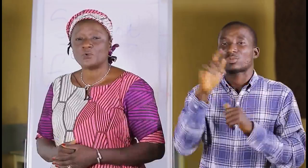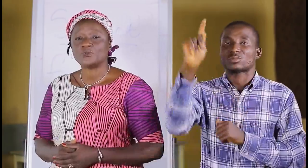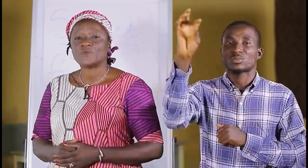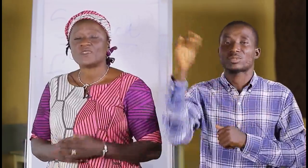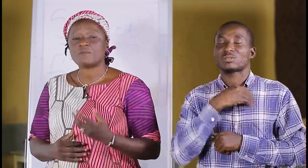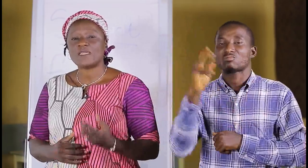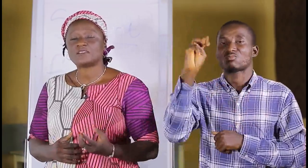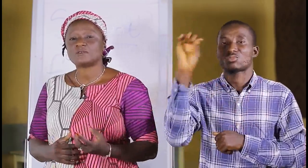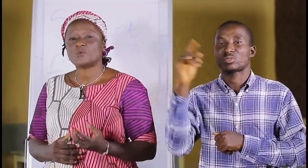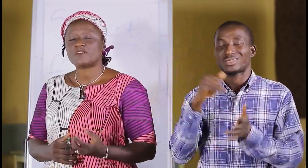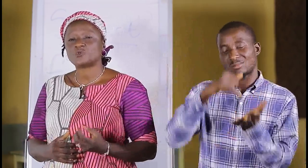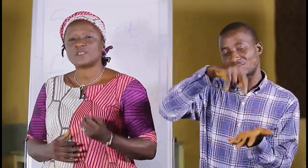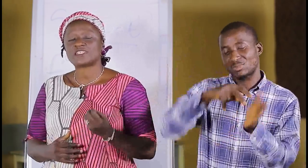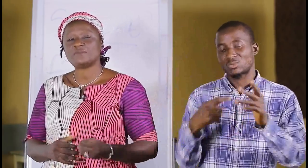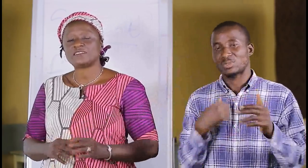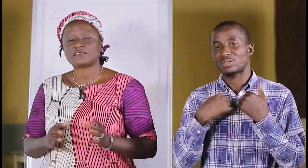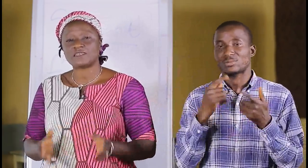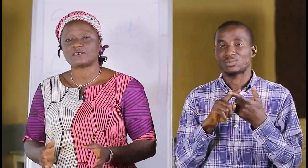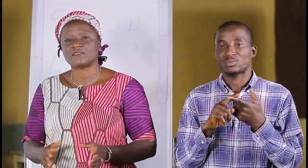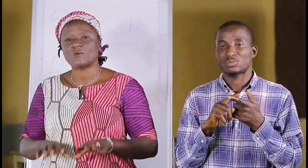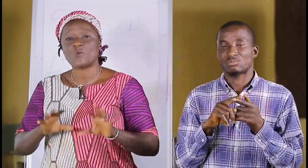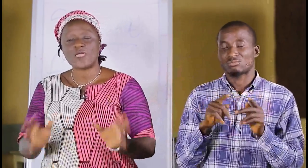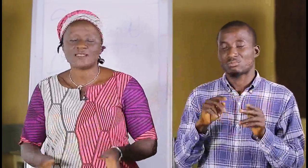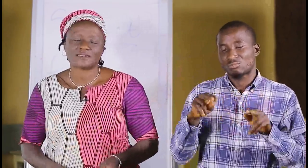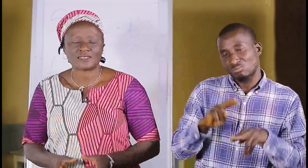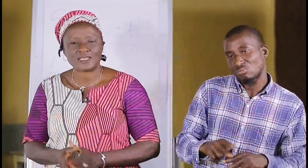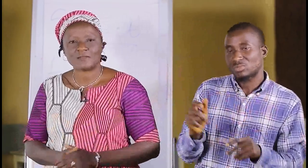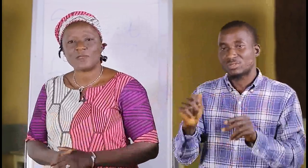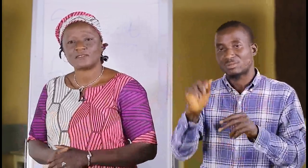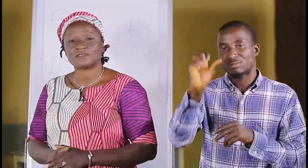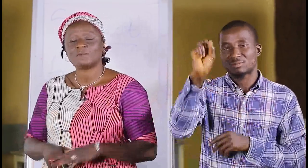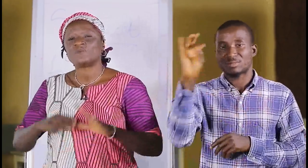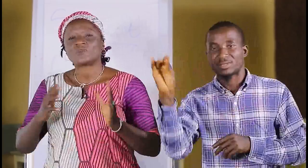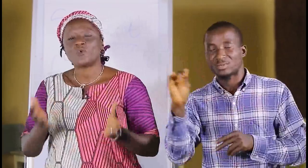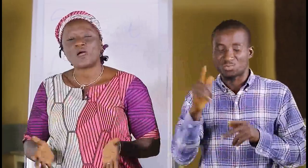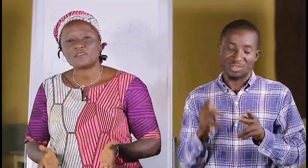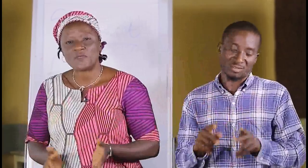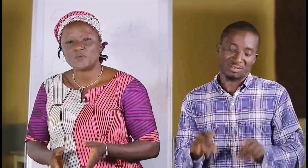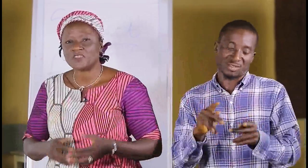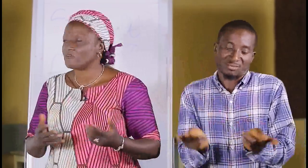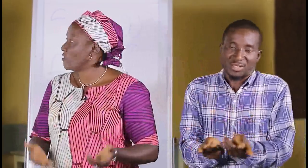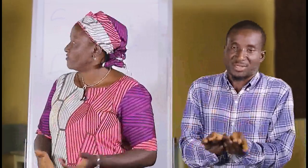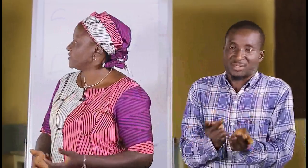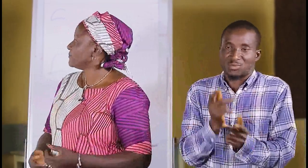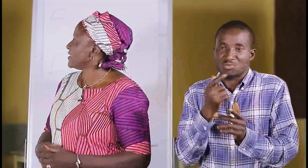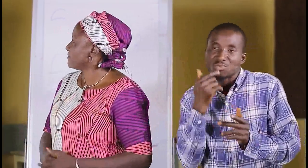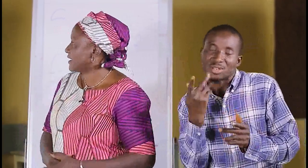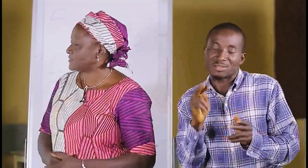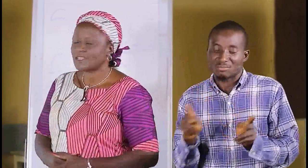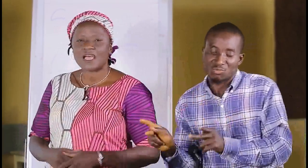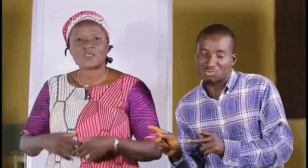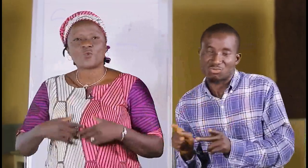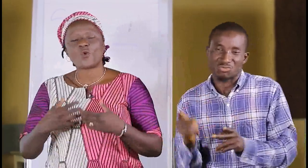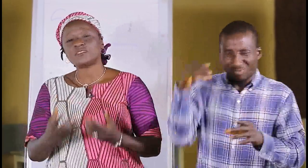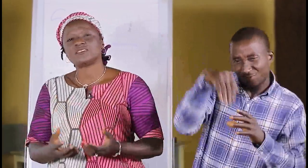and mode, it means we'll have to establish a setting. Where is that taking place? Who are the people involved in